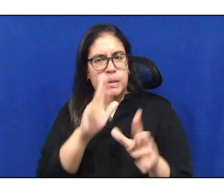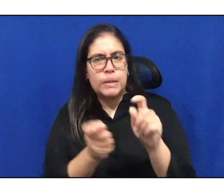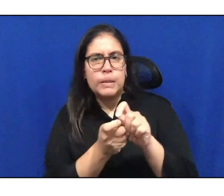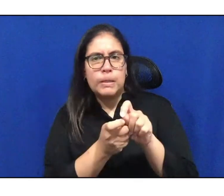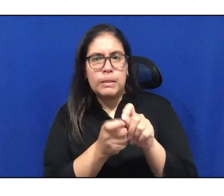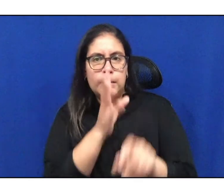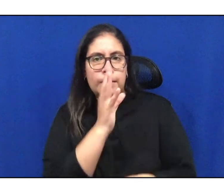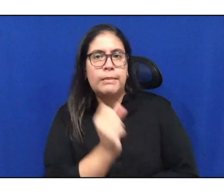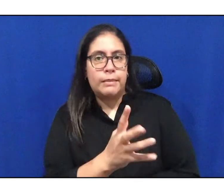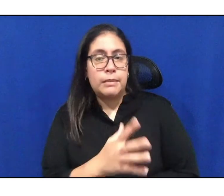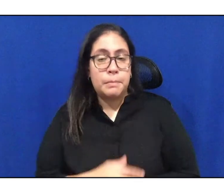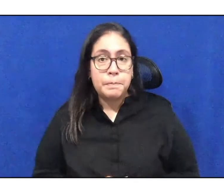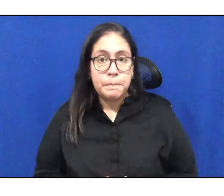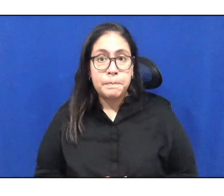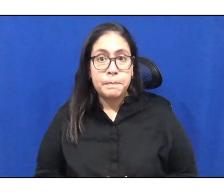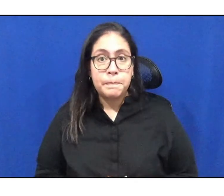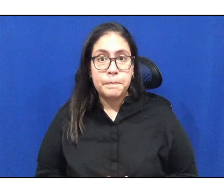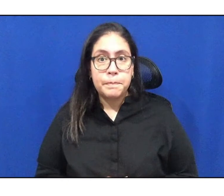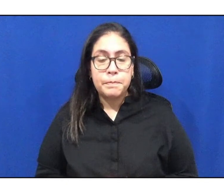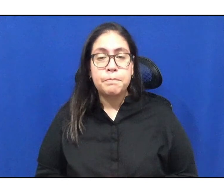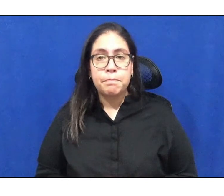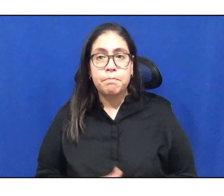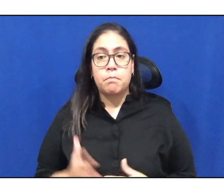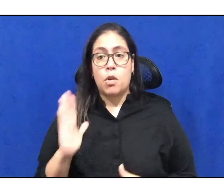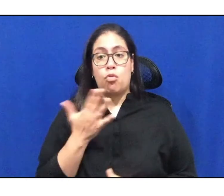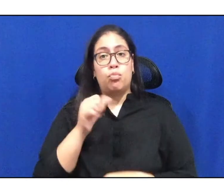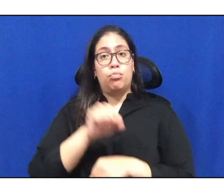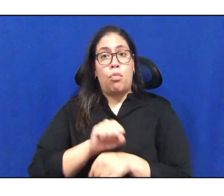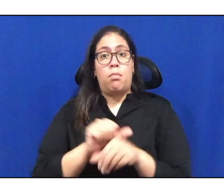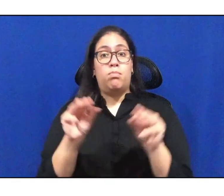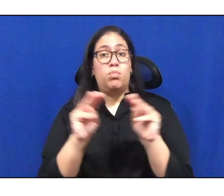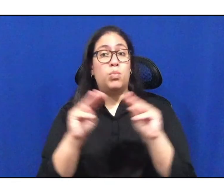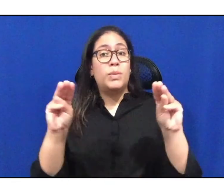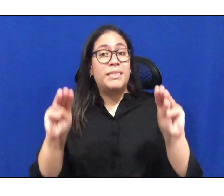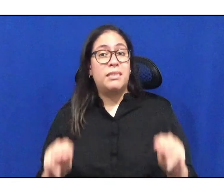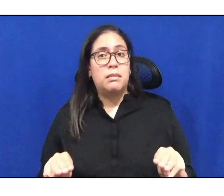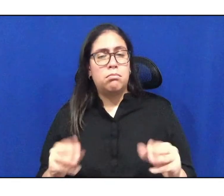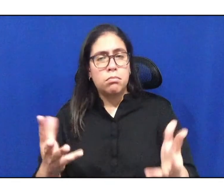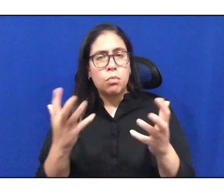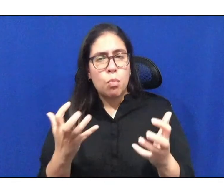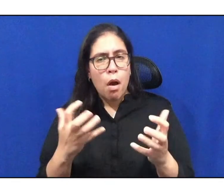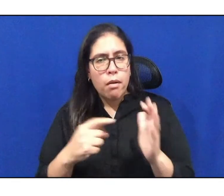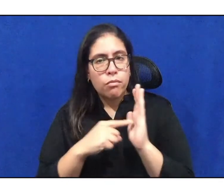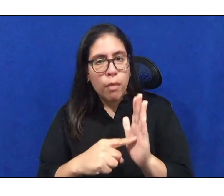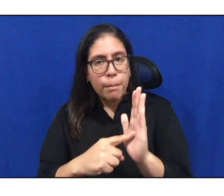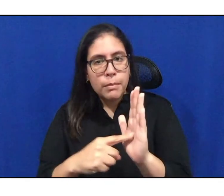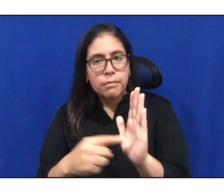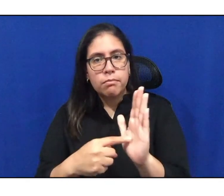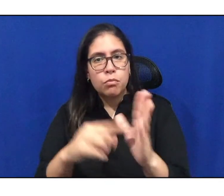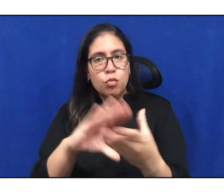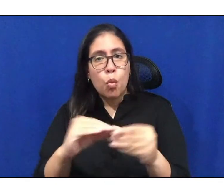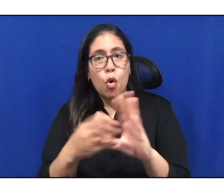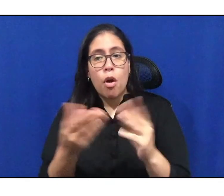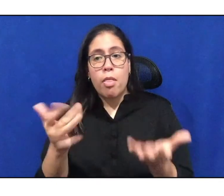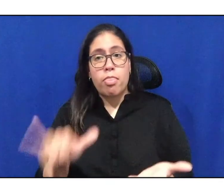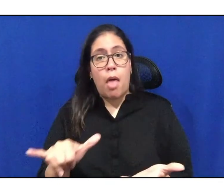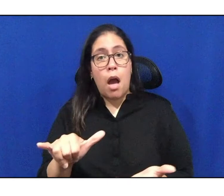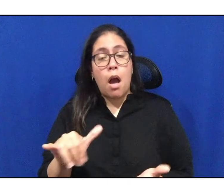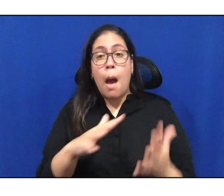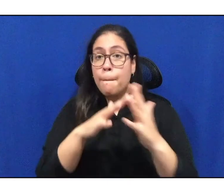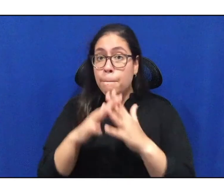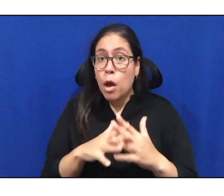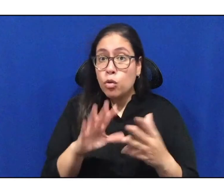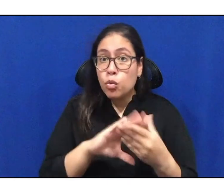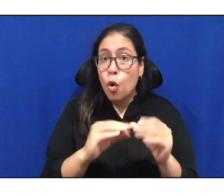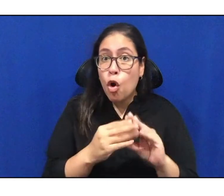think one of our jobs as a museum is to represent the story, which is an American story. The African American story is at the